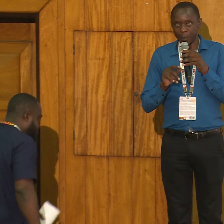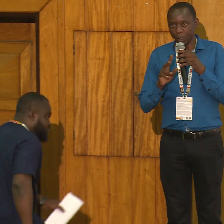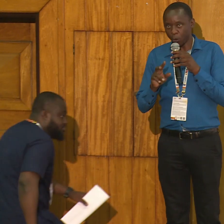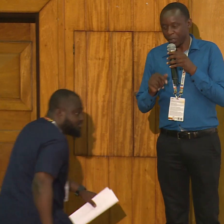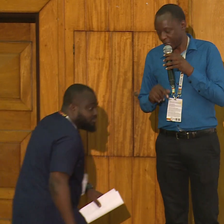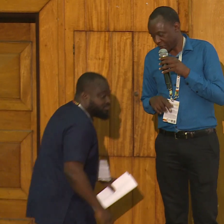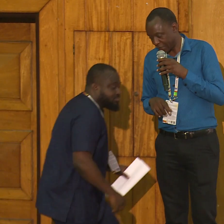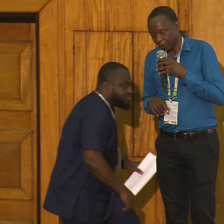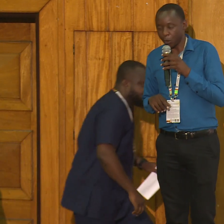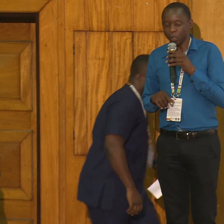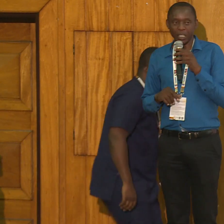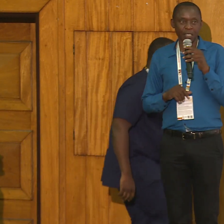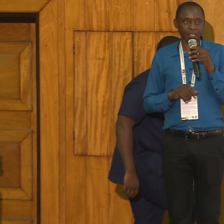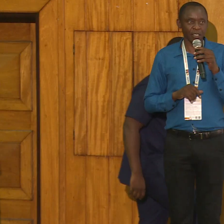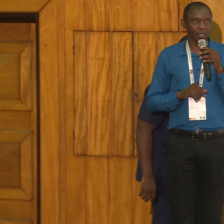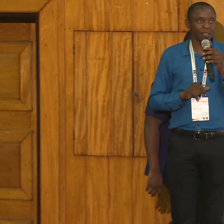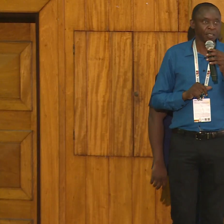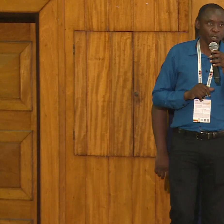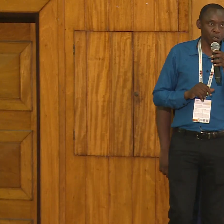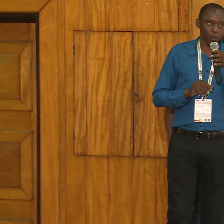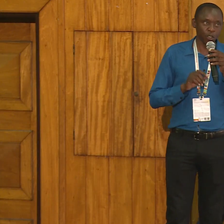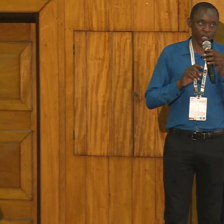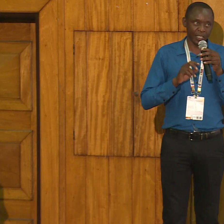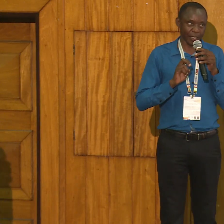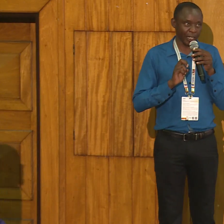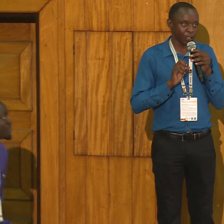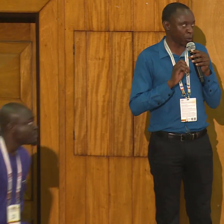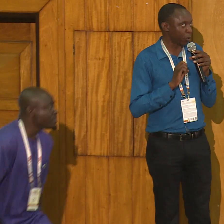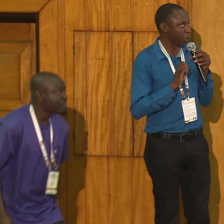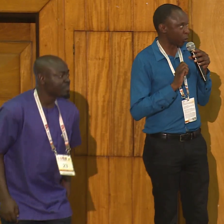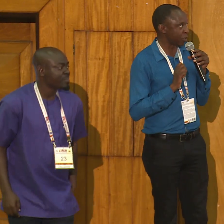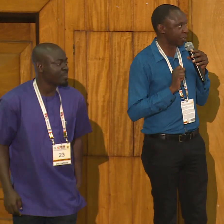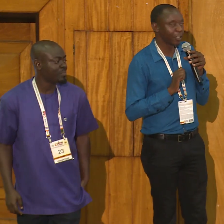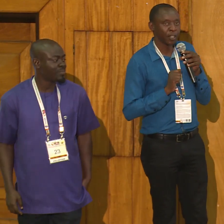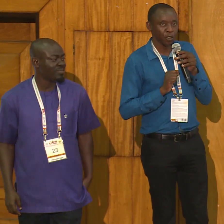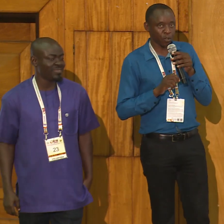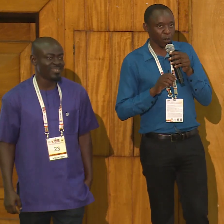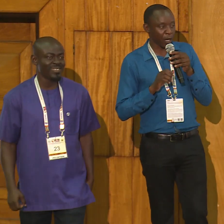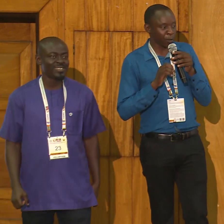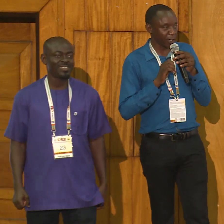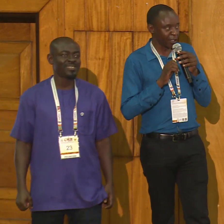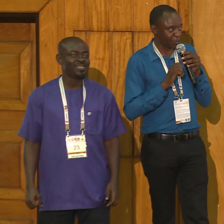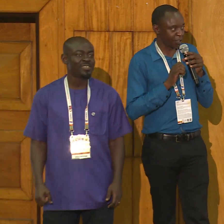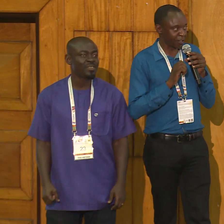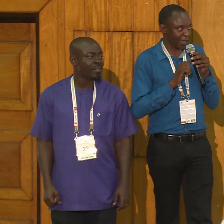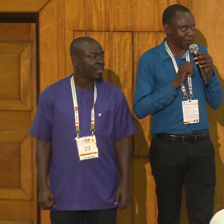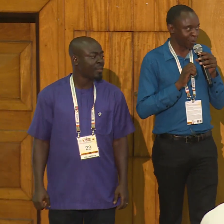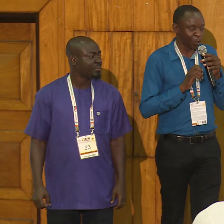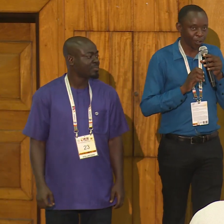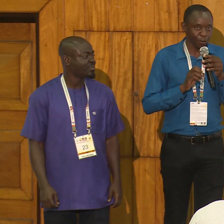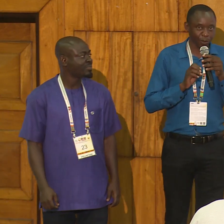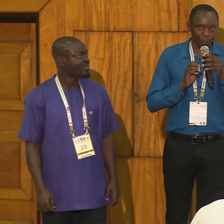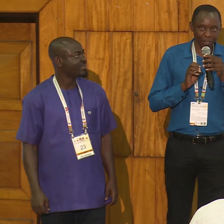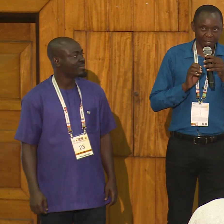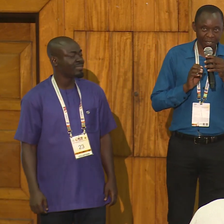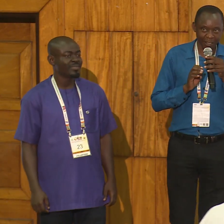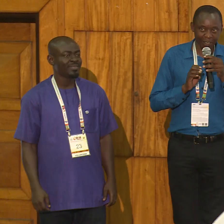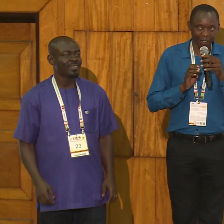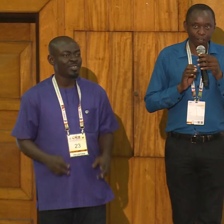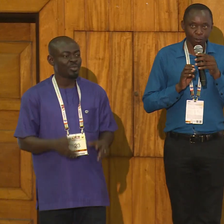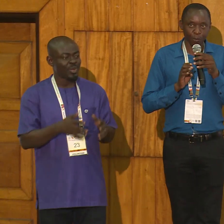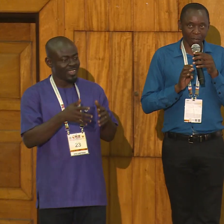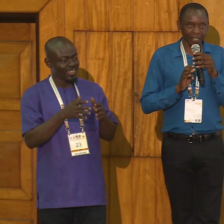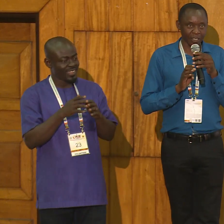breakdown. I'm a communicator at our organization, so I talk a lot. So I'll leave the time to the